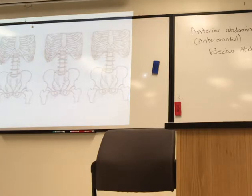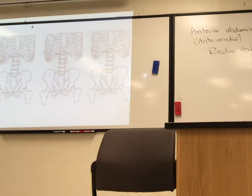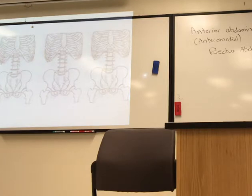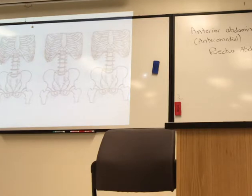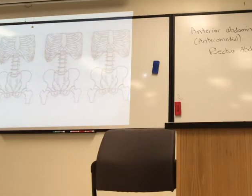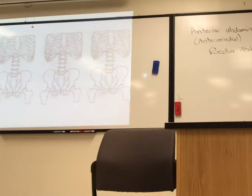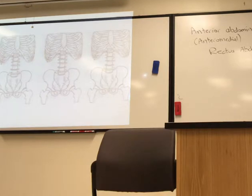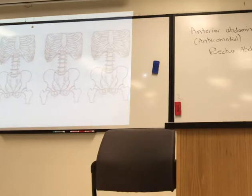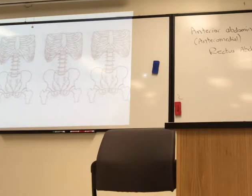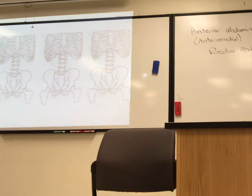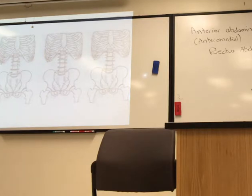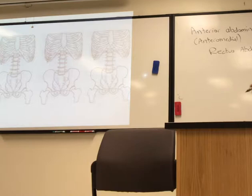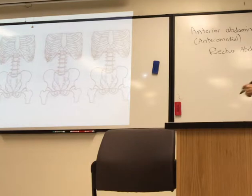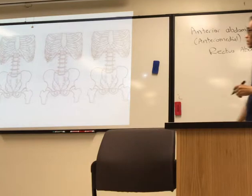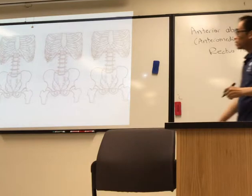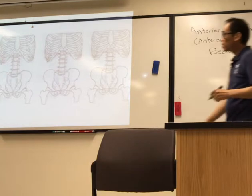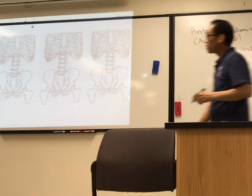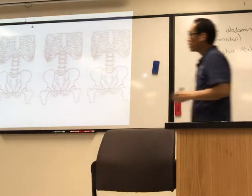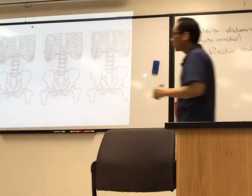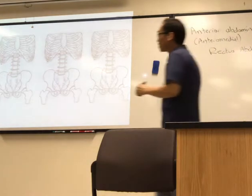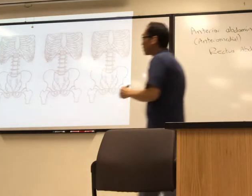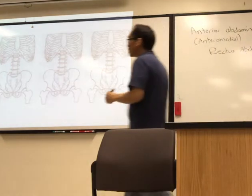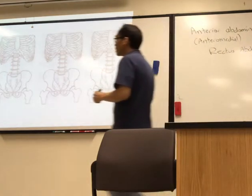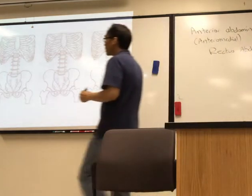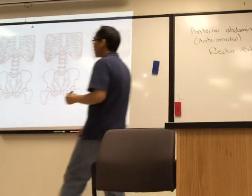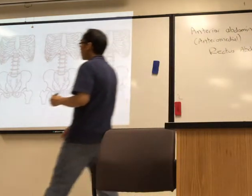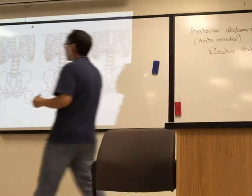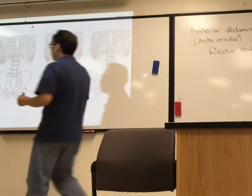As a frame of reference,